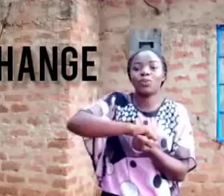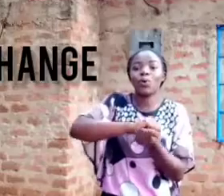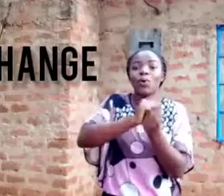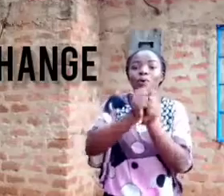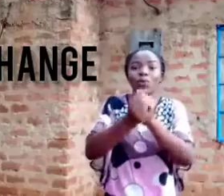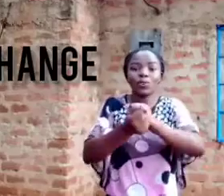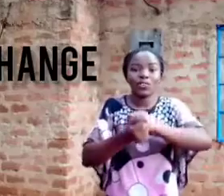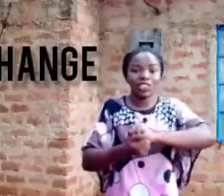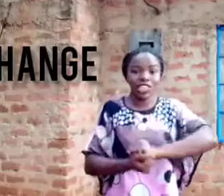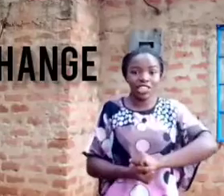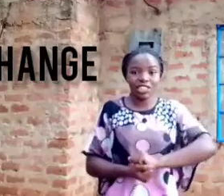So, change.